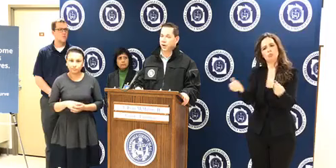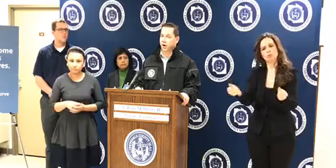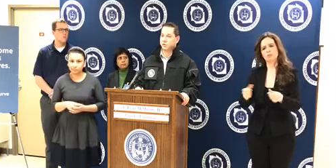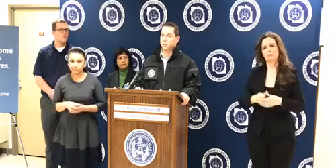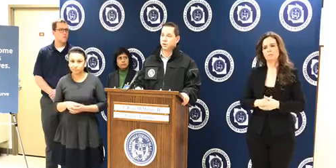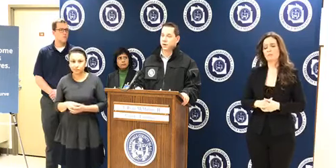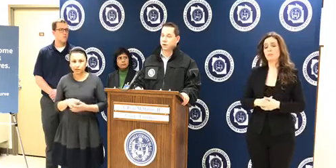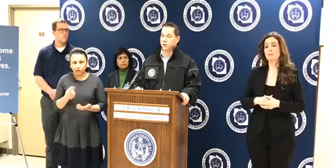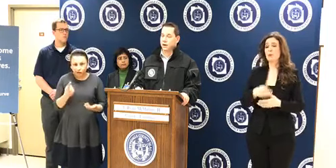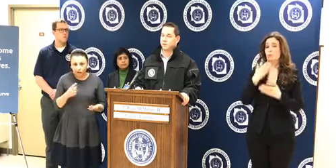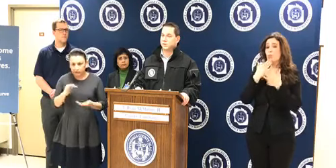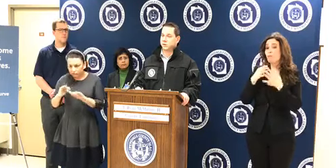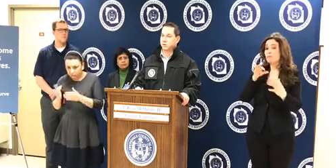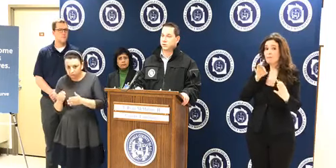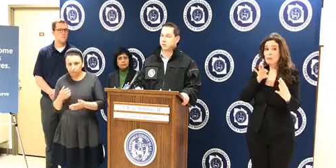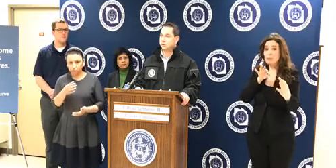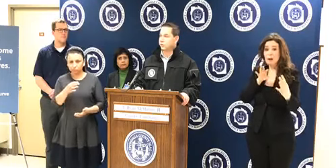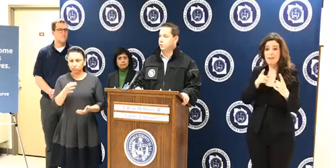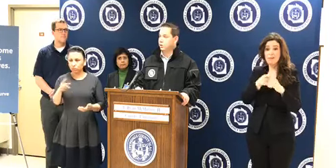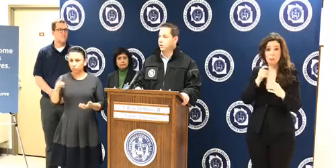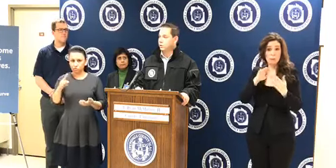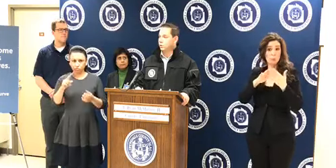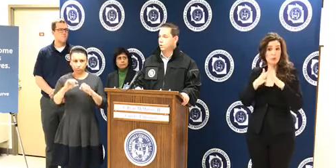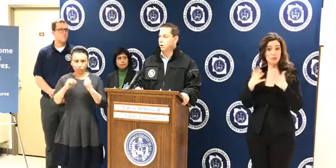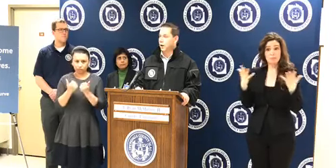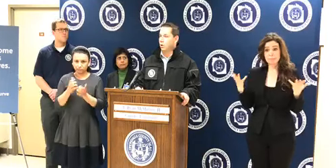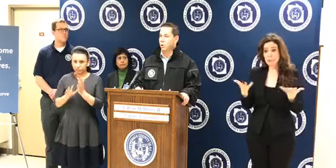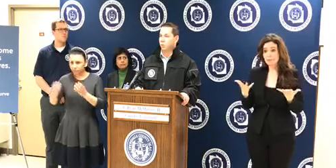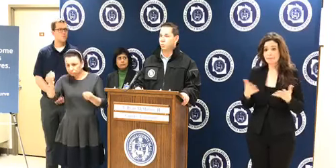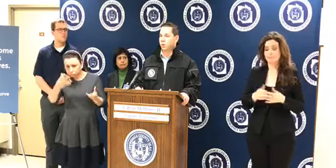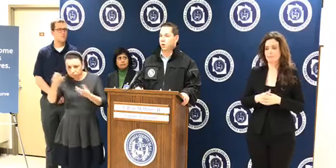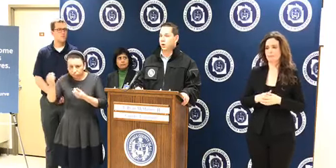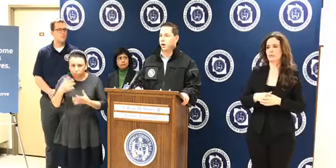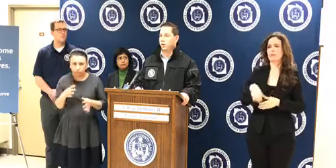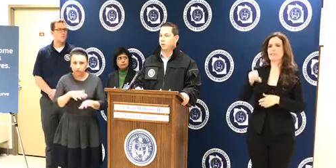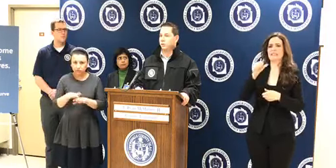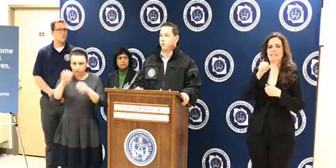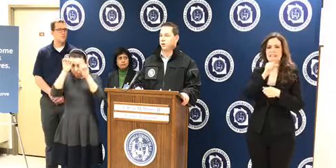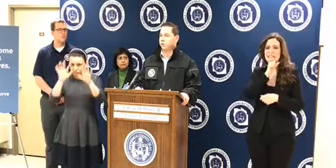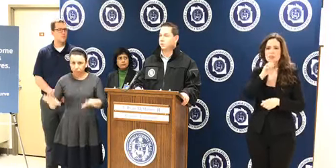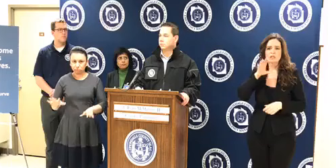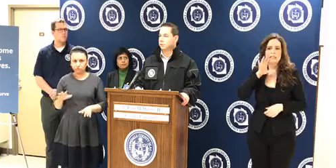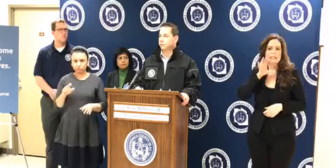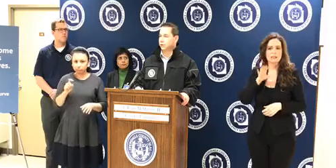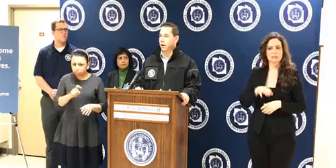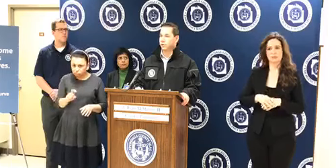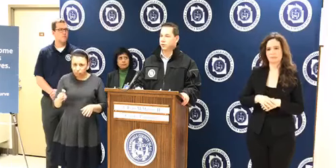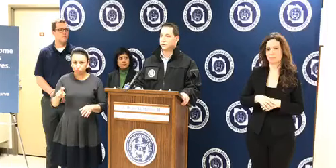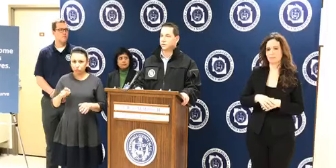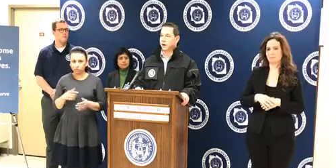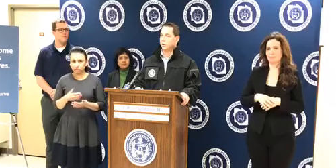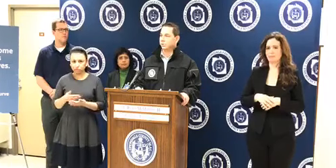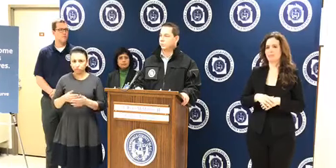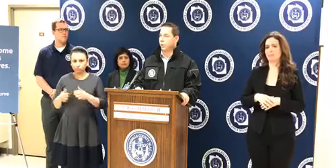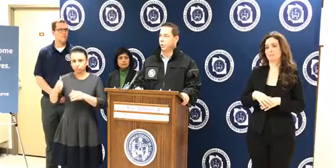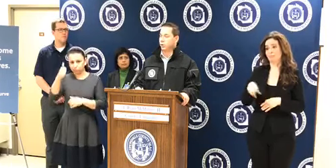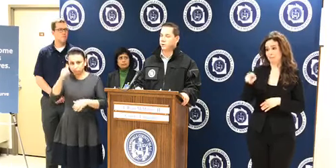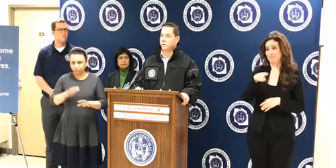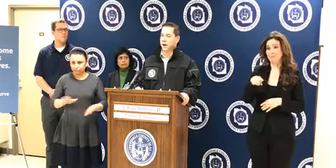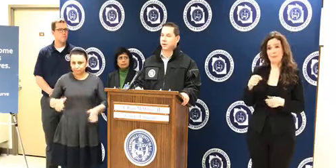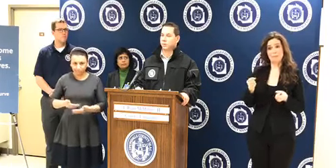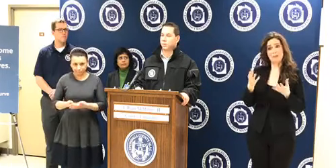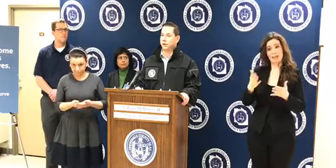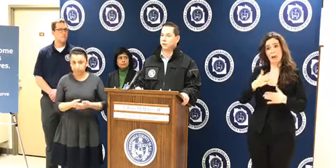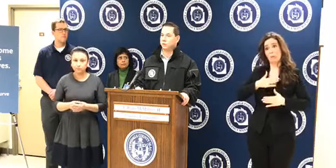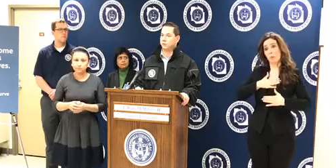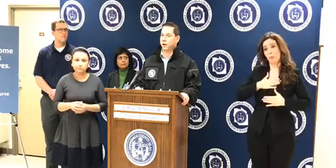community at large. There are a lot of seniors and juniors in high school who are now home, who feel good, they feel healthy. They're now going to be bored because they're